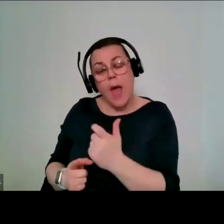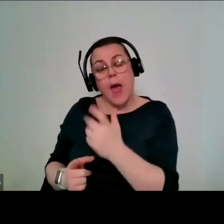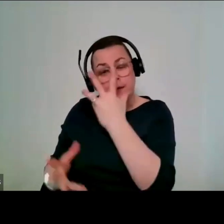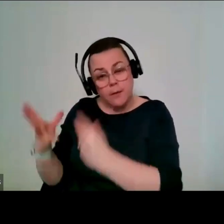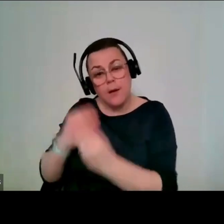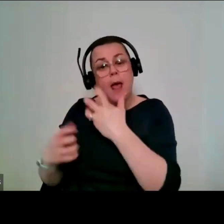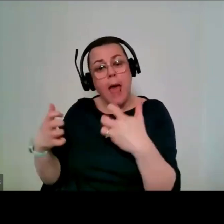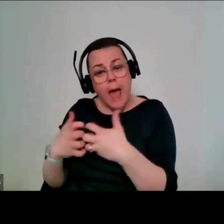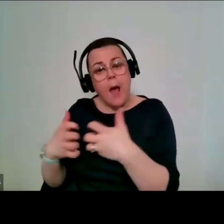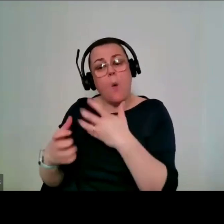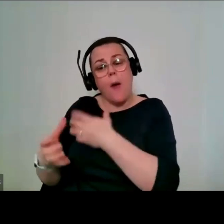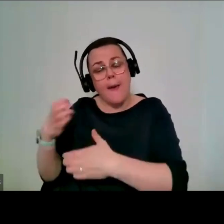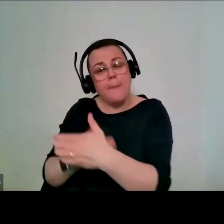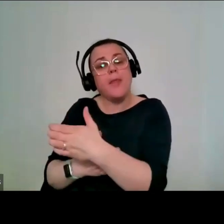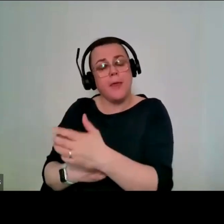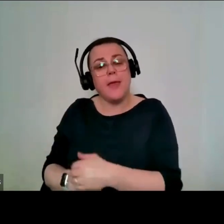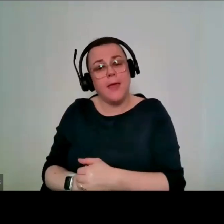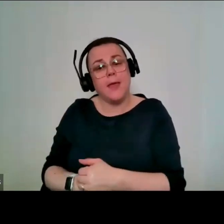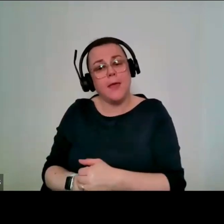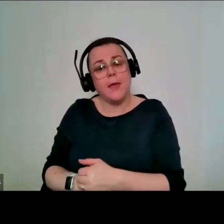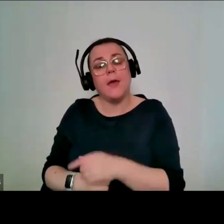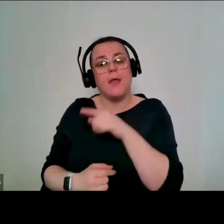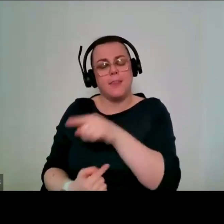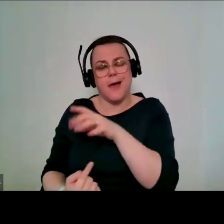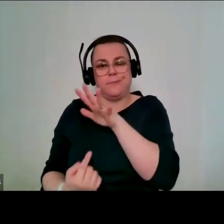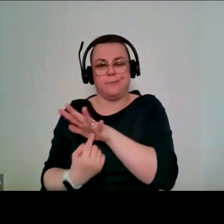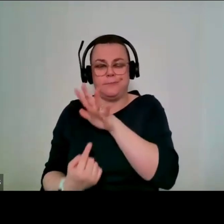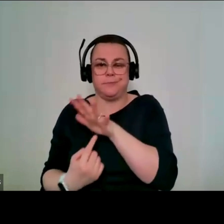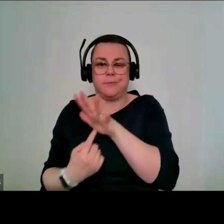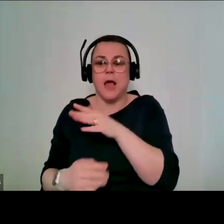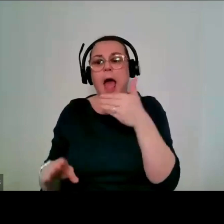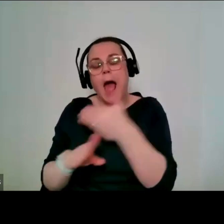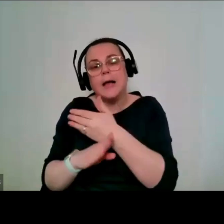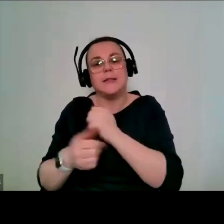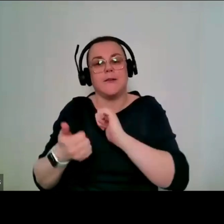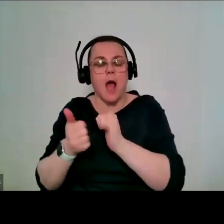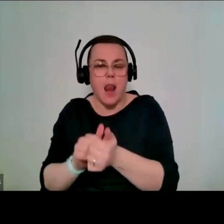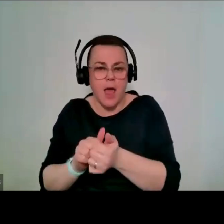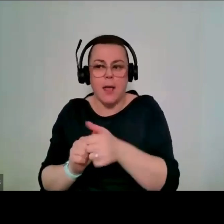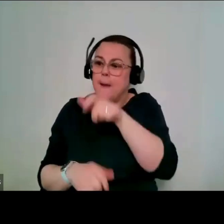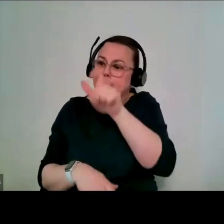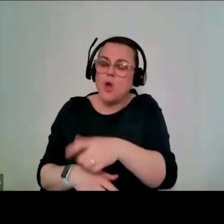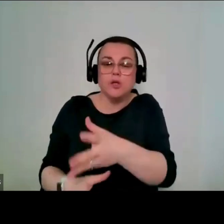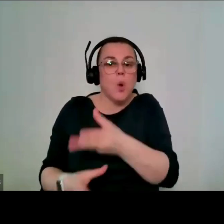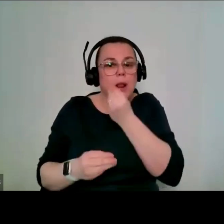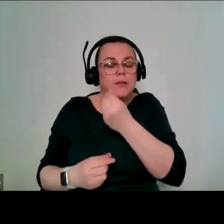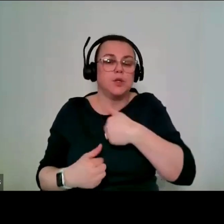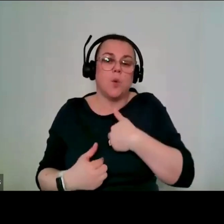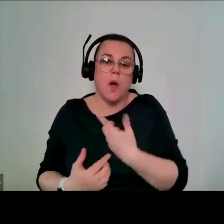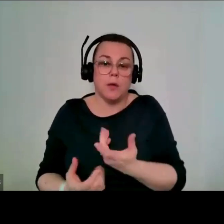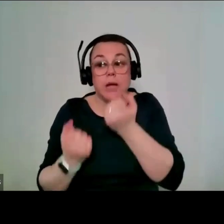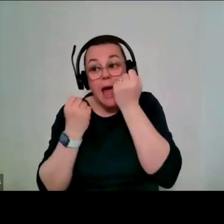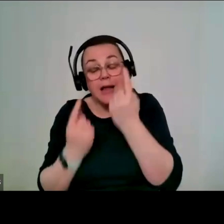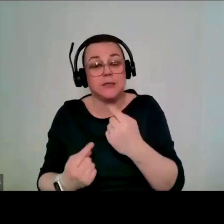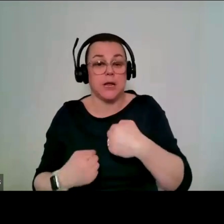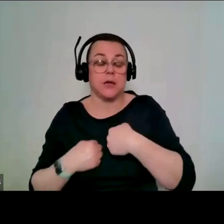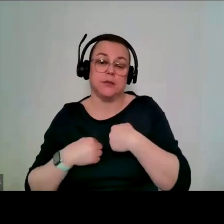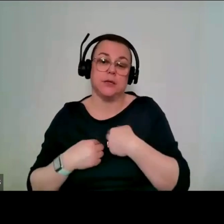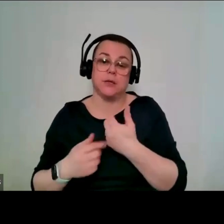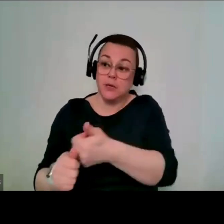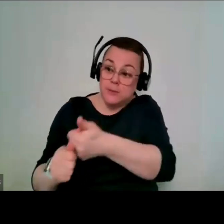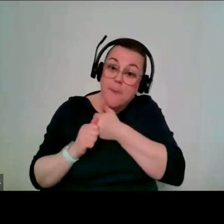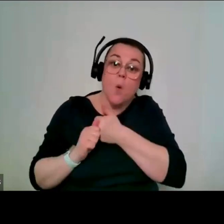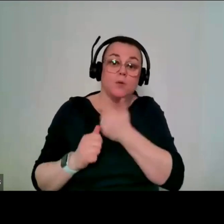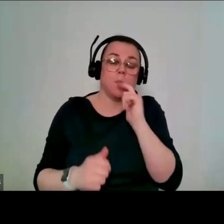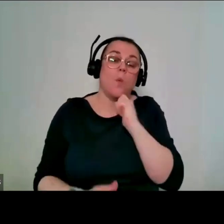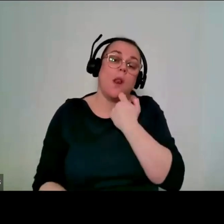empathy. Empathy is a hallmark of an active ally, someone who really listens to us, understands us, and supports us.